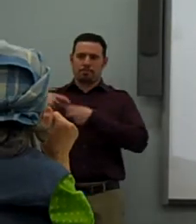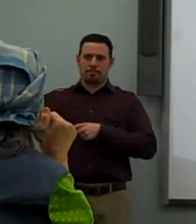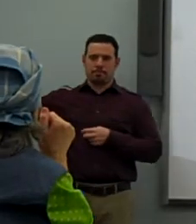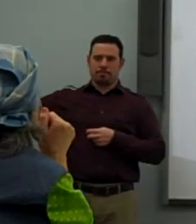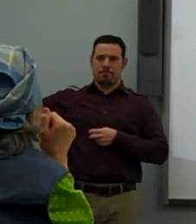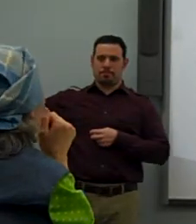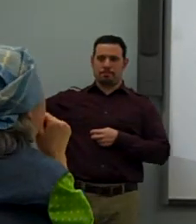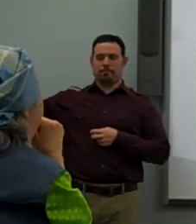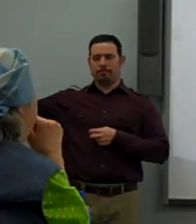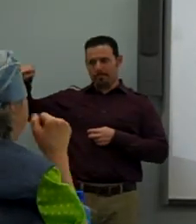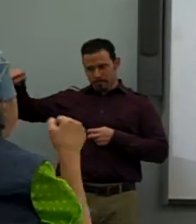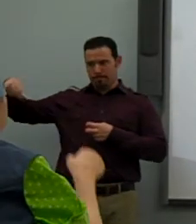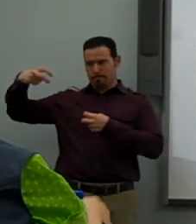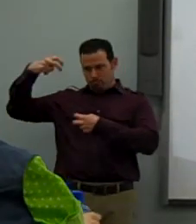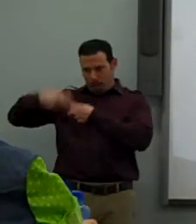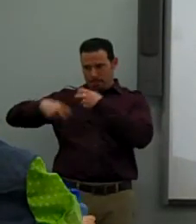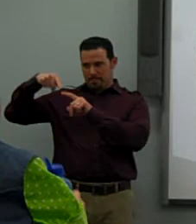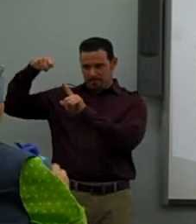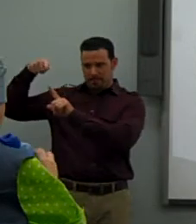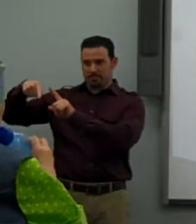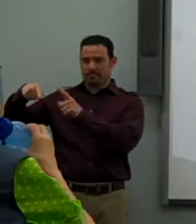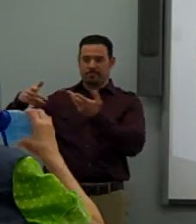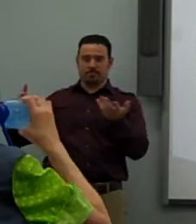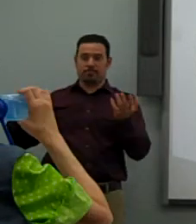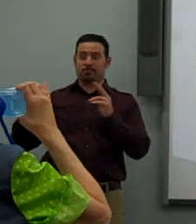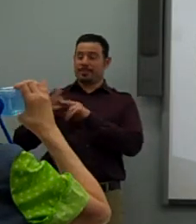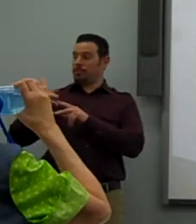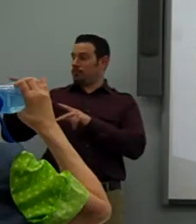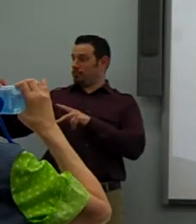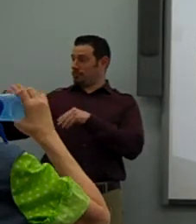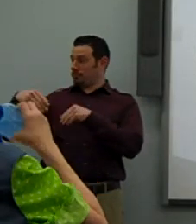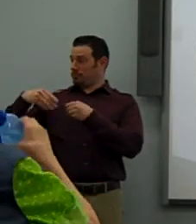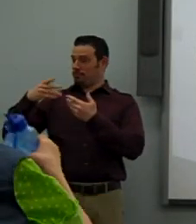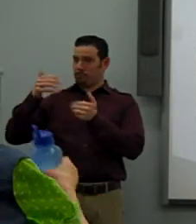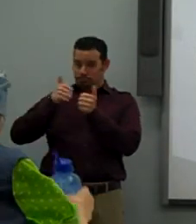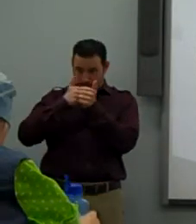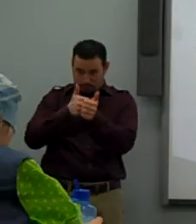person. So if someone's looking down on you because you wanna provide that service, that's their problem.